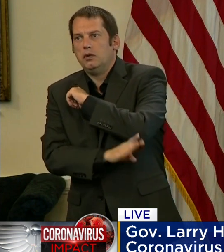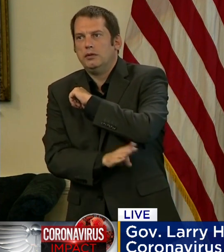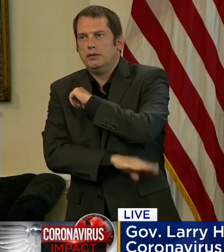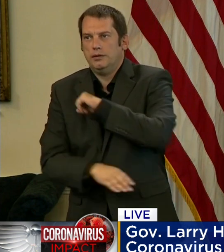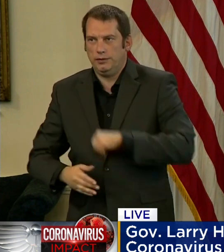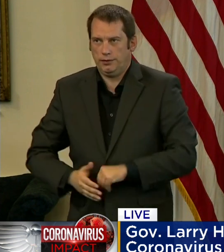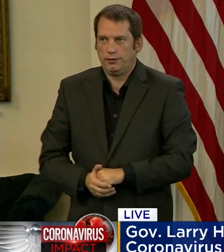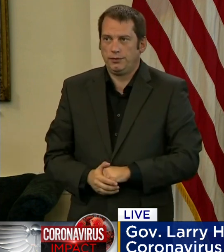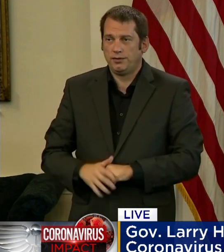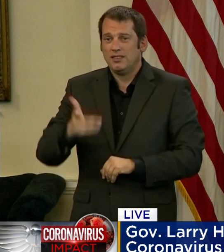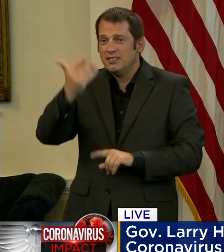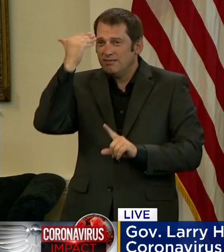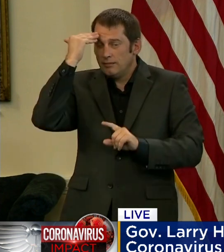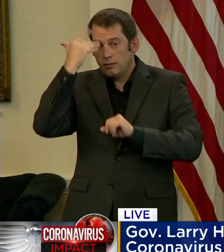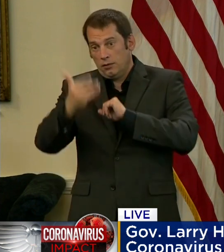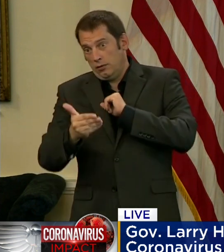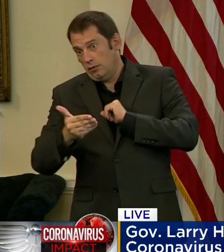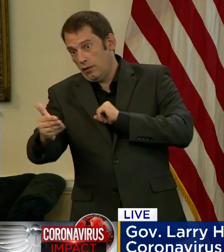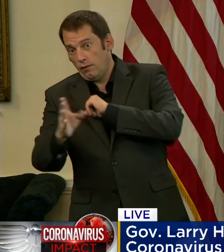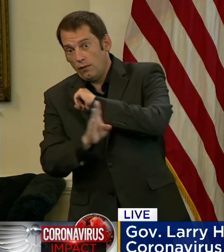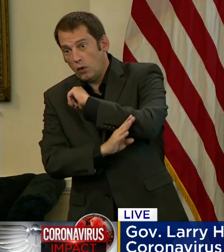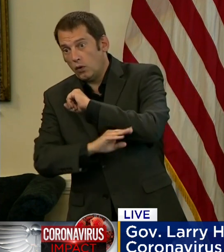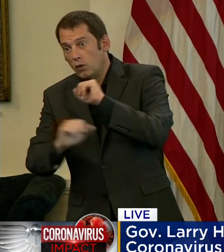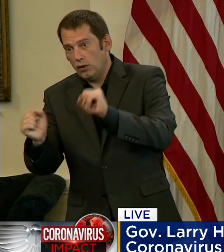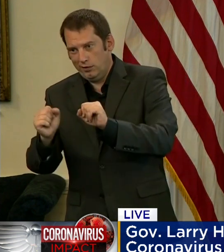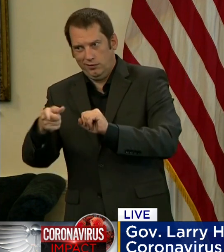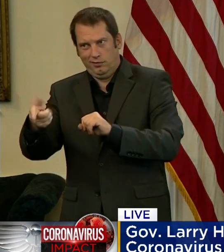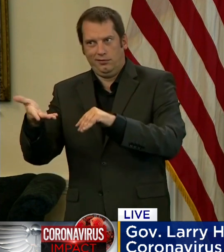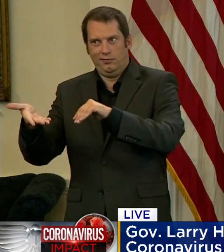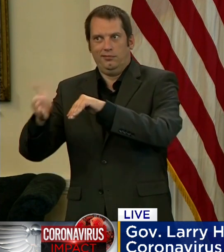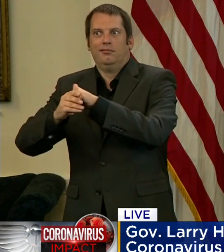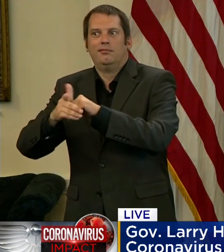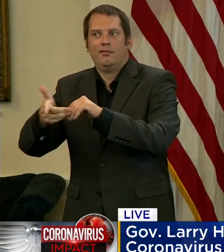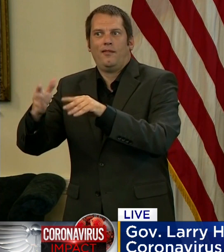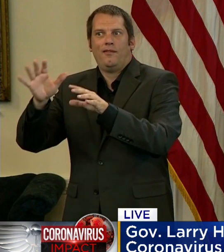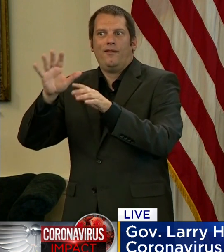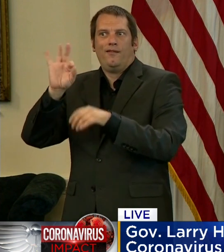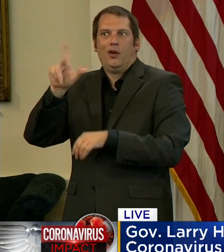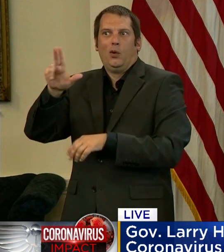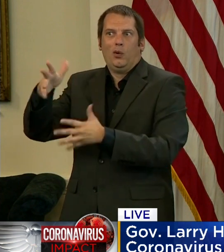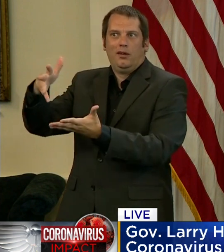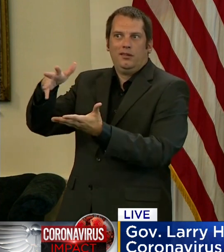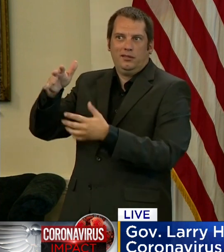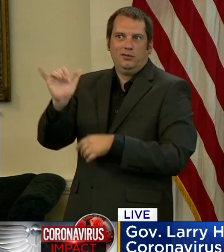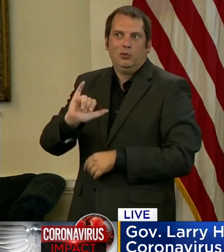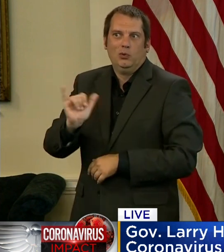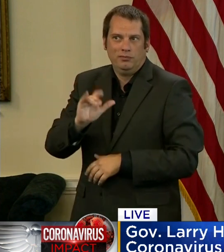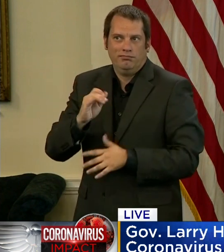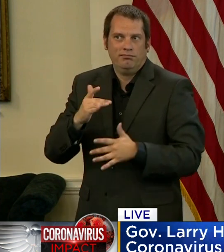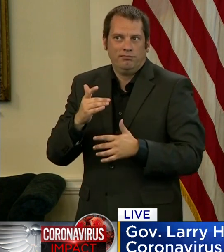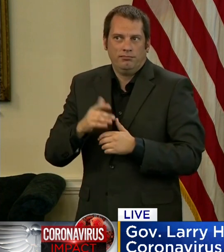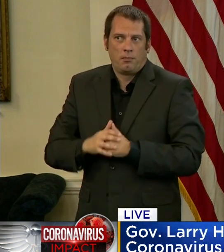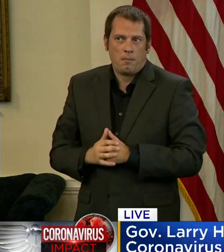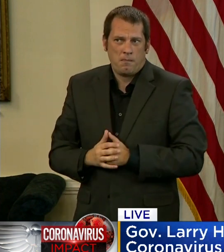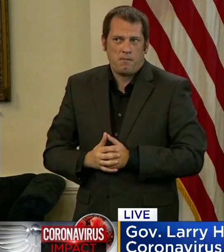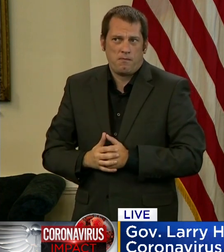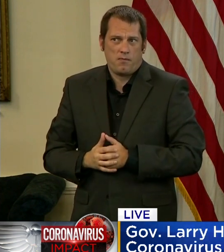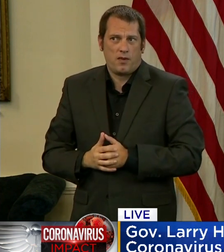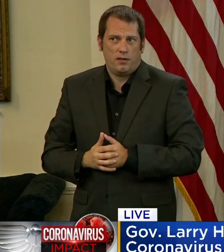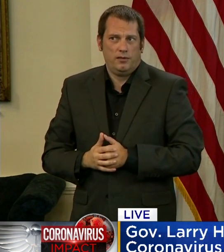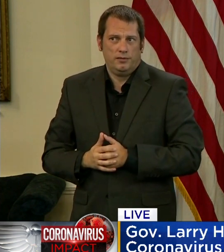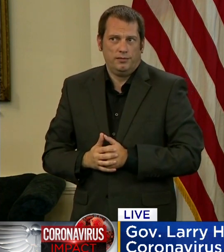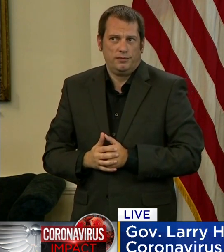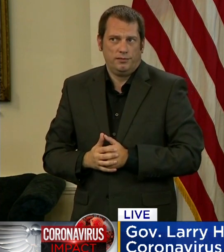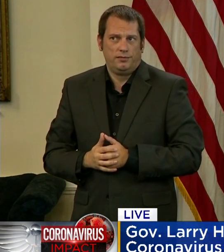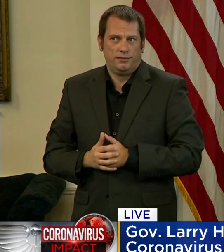tests increases. Finally today, I want to address a major issue that is on everyone's